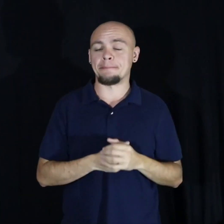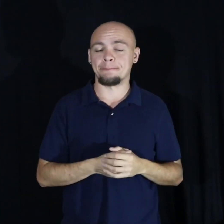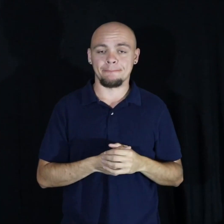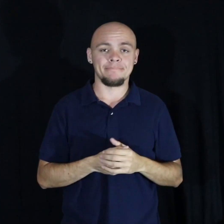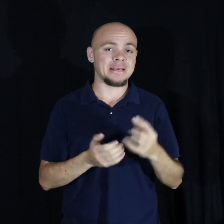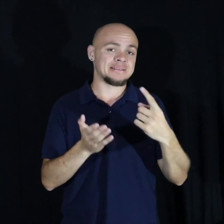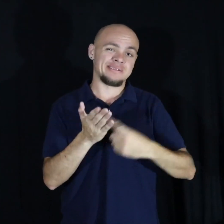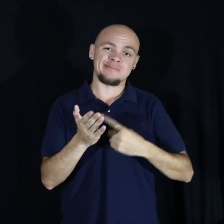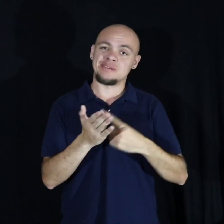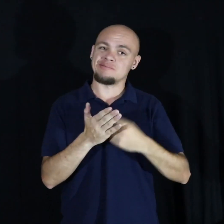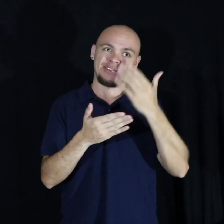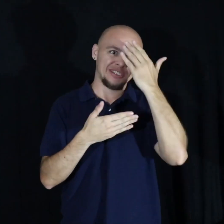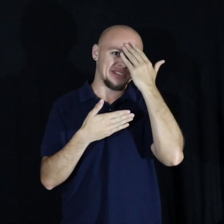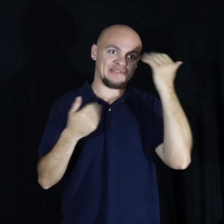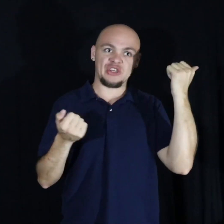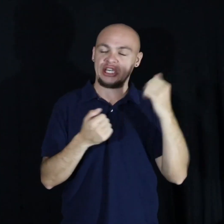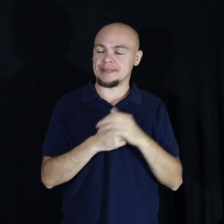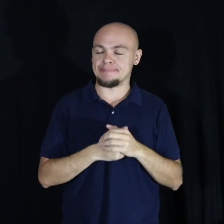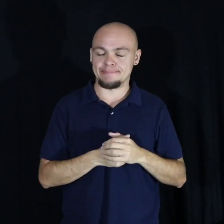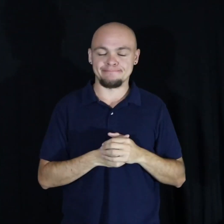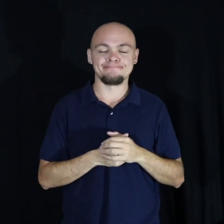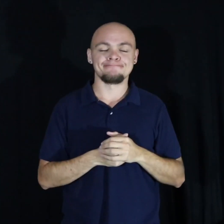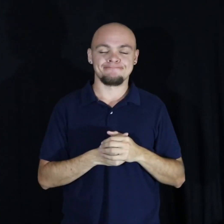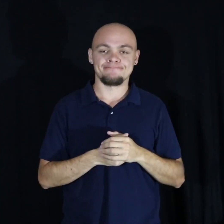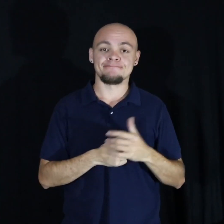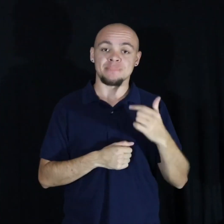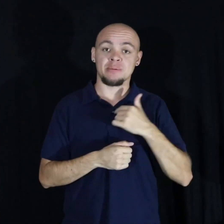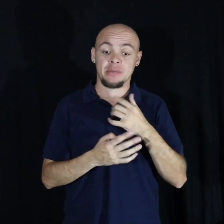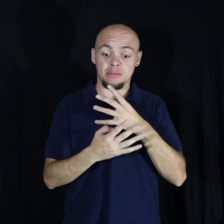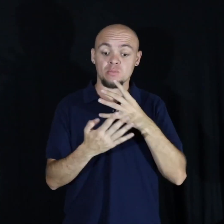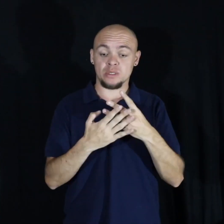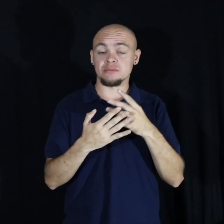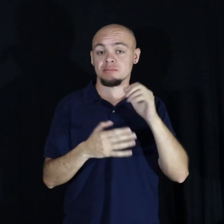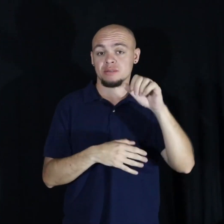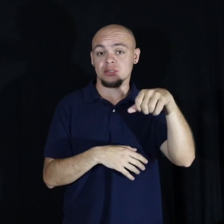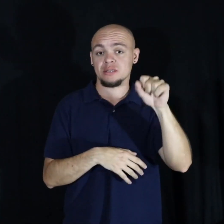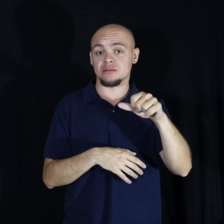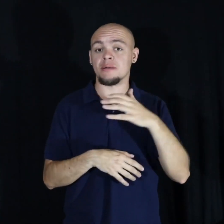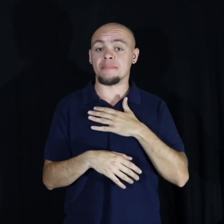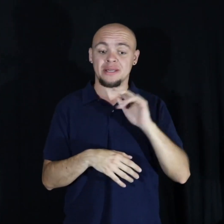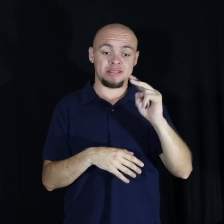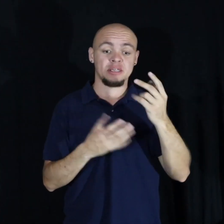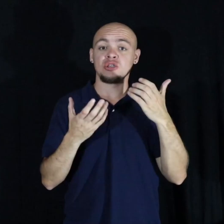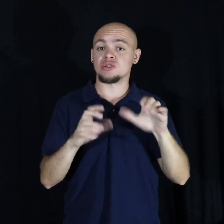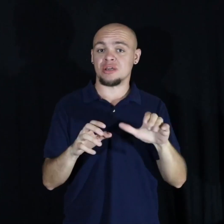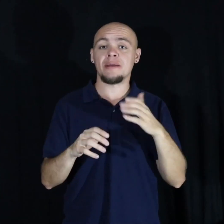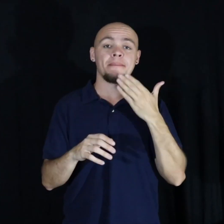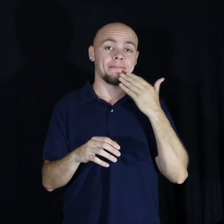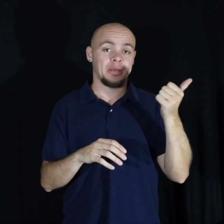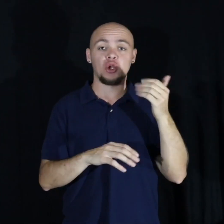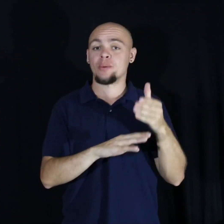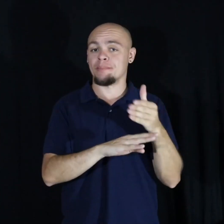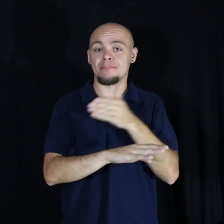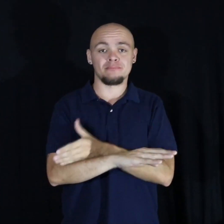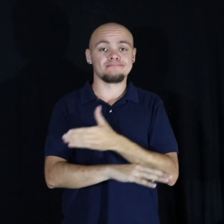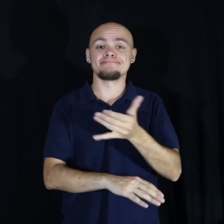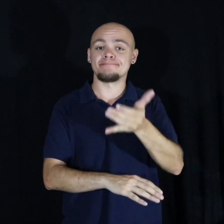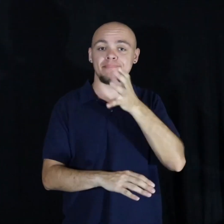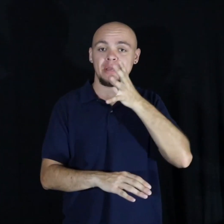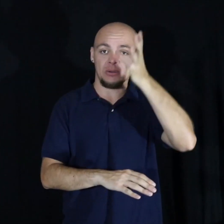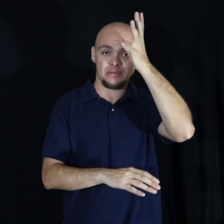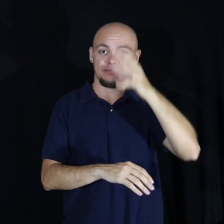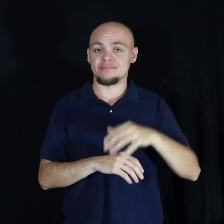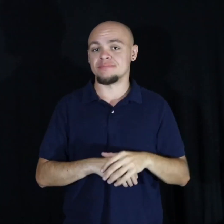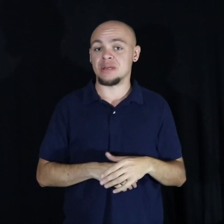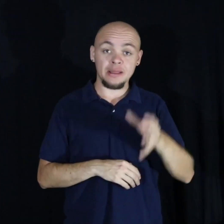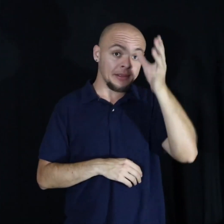we forget this. Although I may be in prison, I got my second chance to be a better parent. The